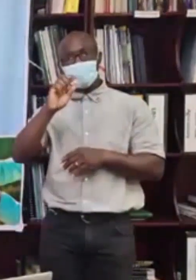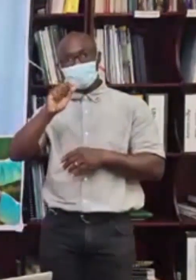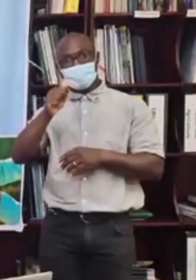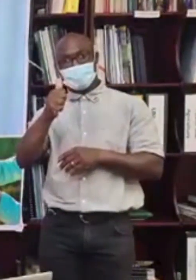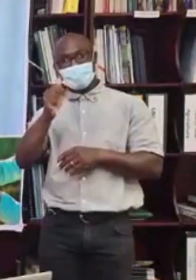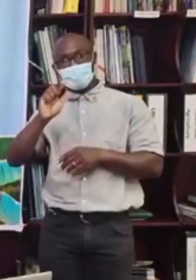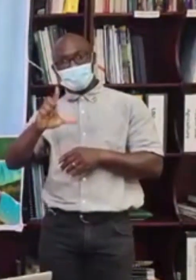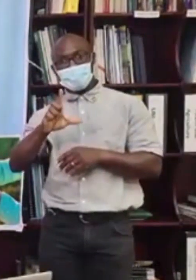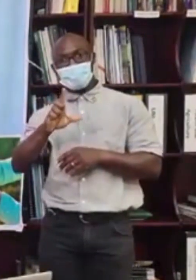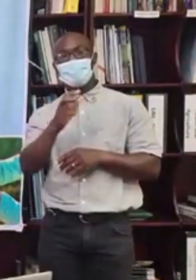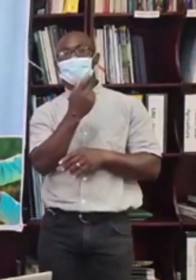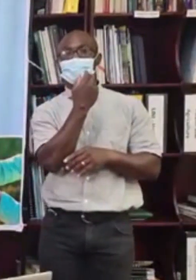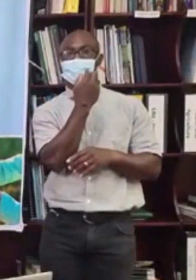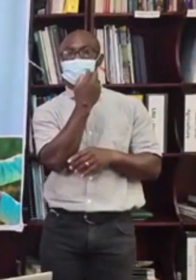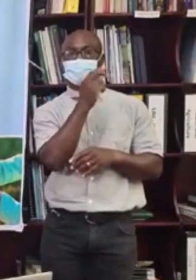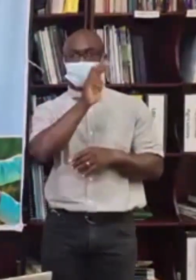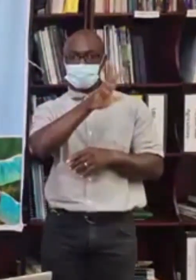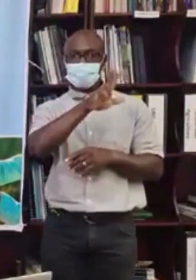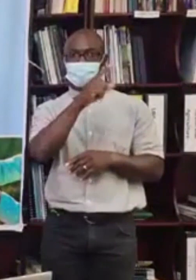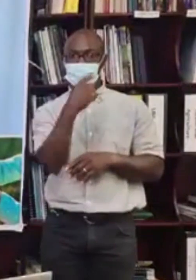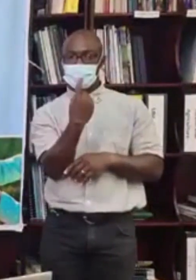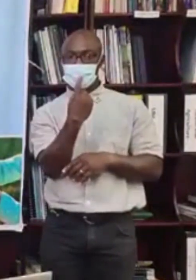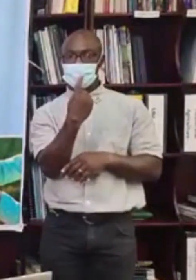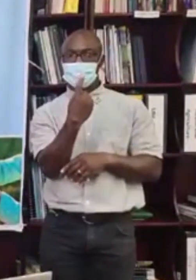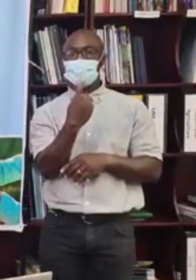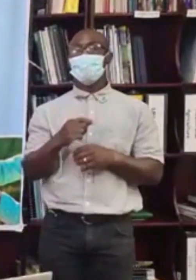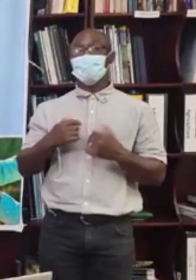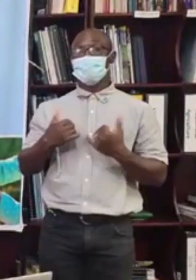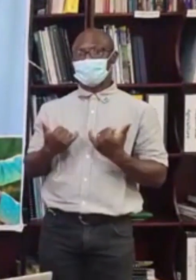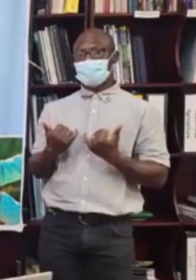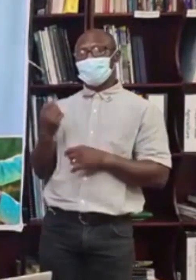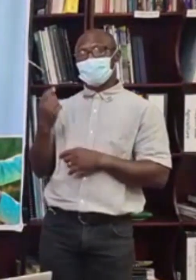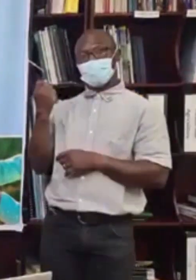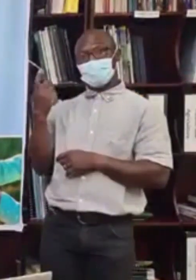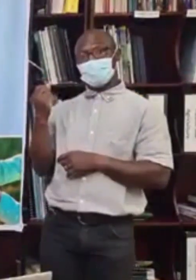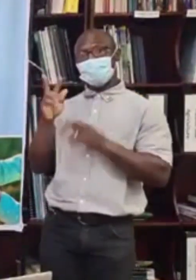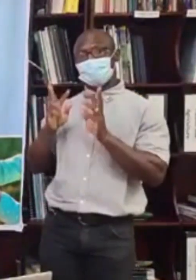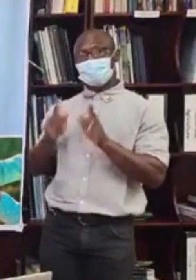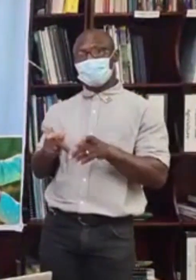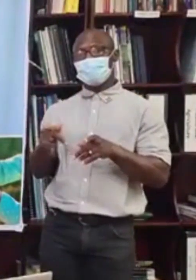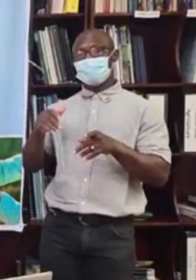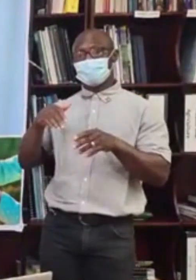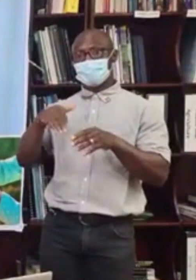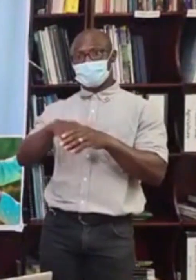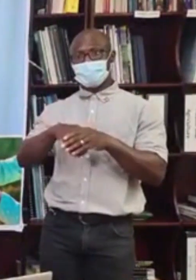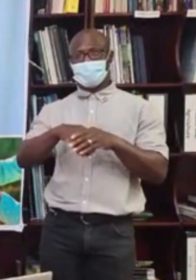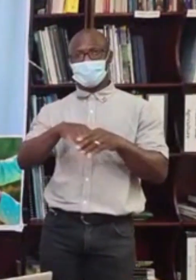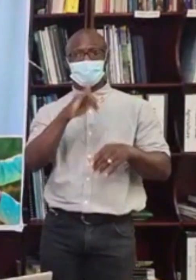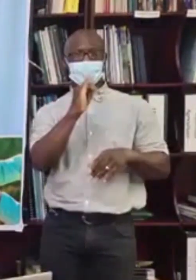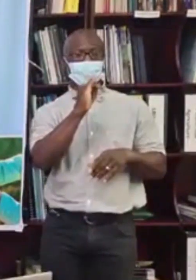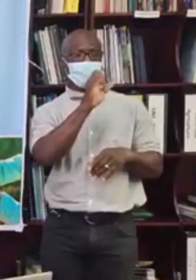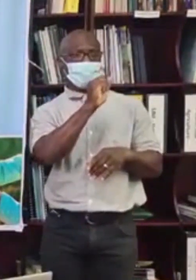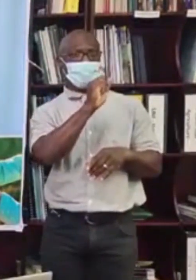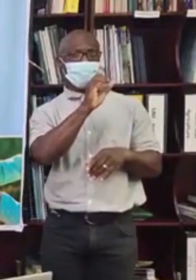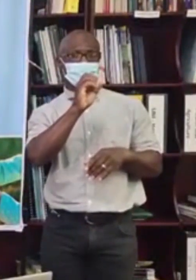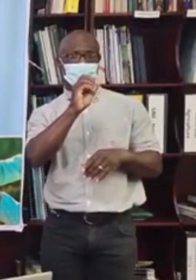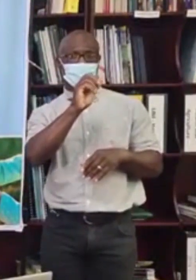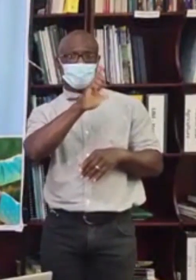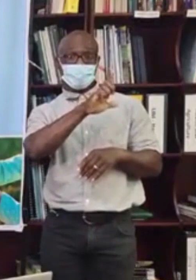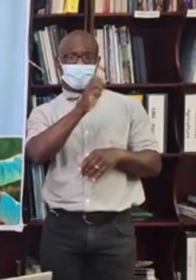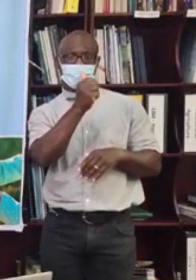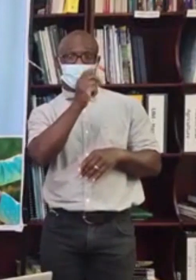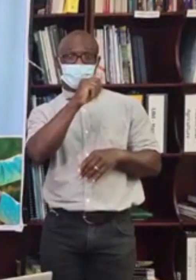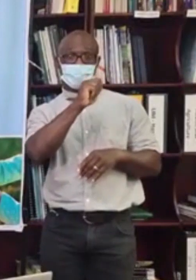11 persons are in isolation, with 1 person hospitalized in the COVID-19